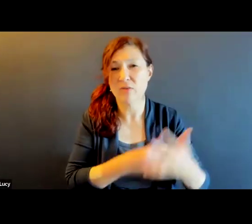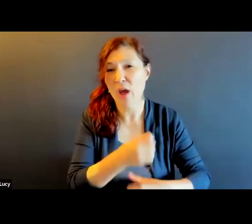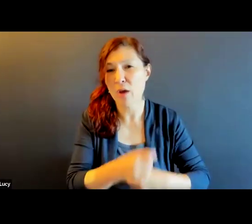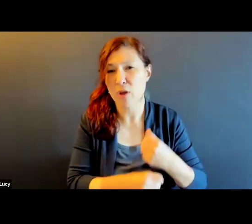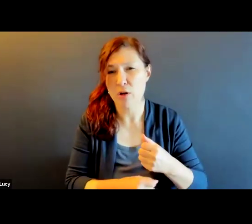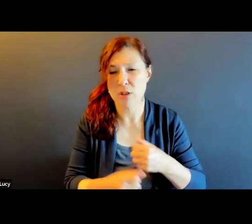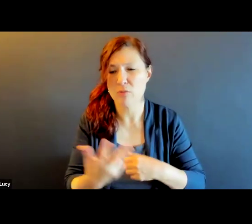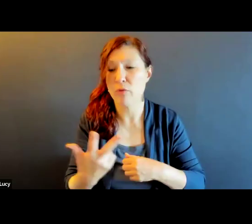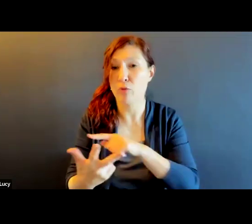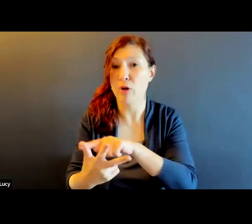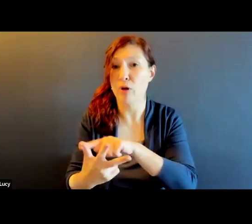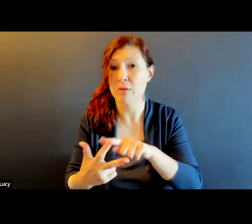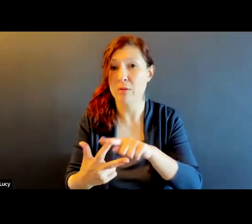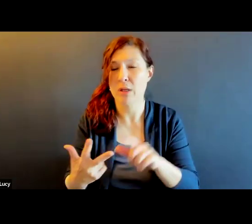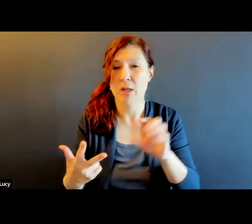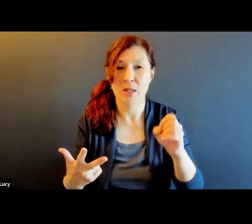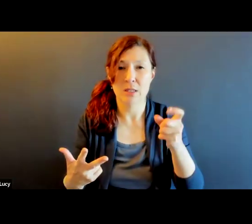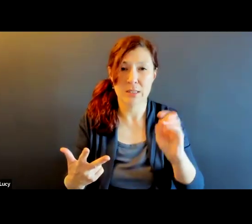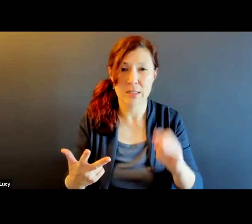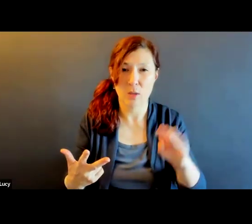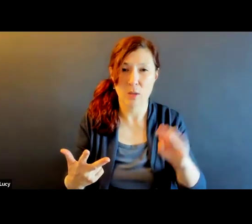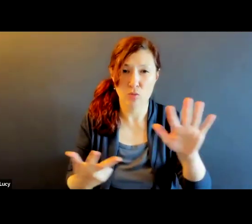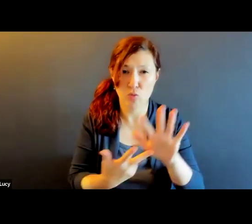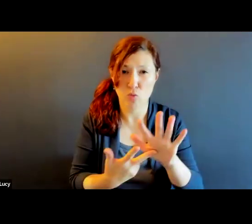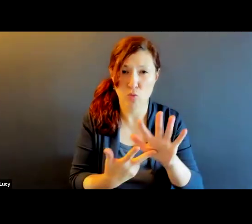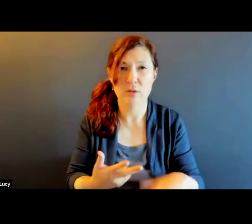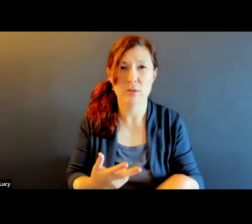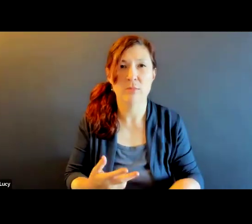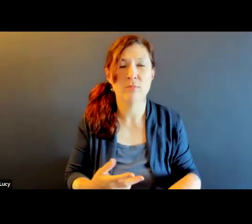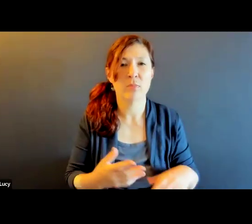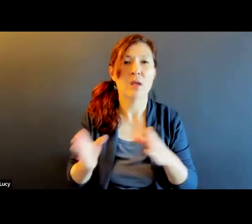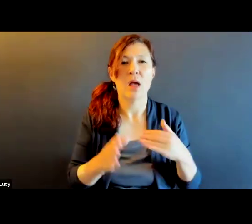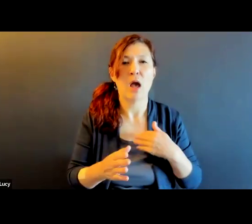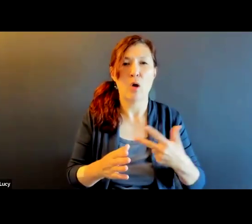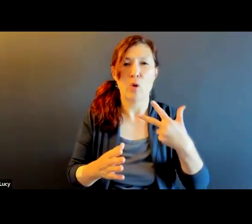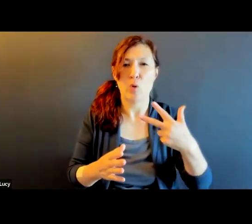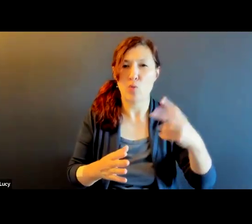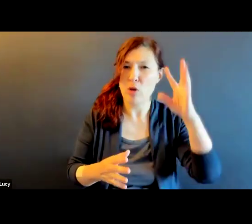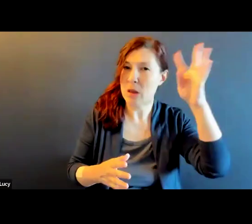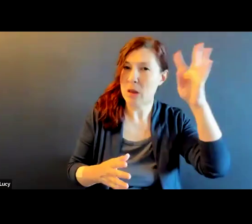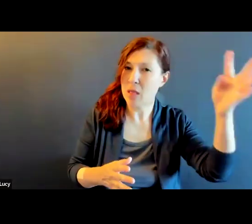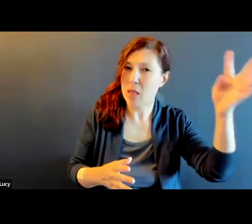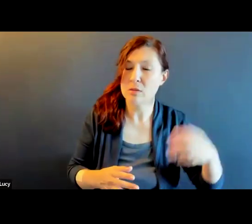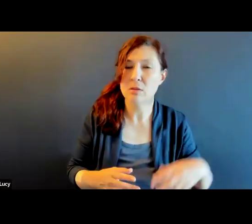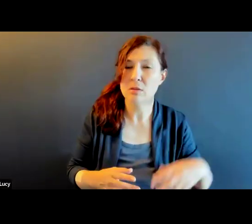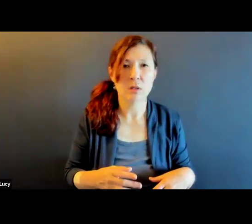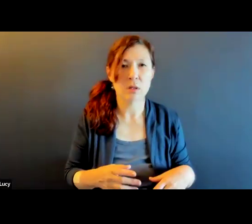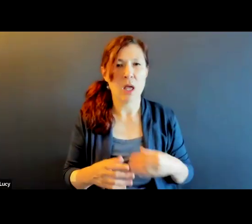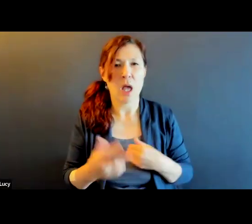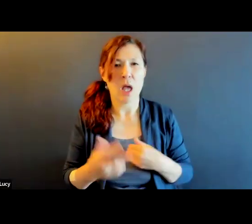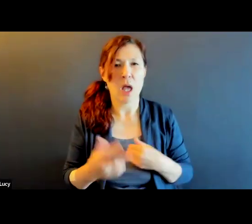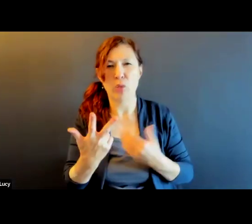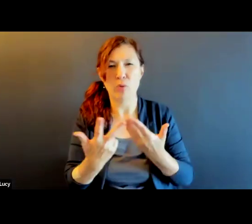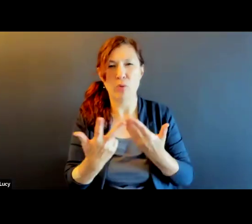overall. Then we presented 3 simulations. These simulations explored 3 variables,